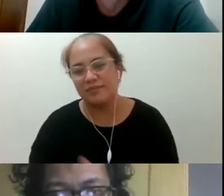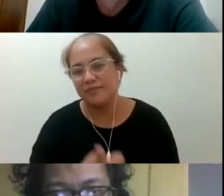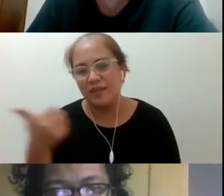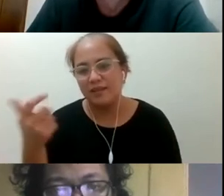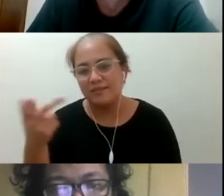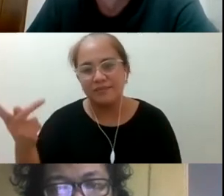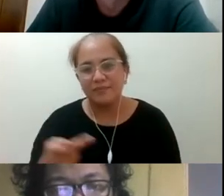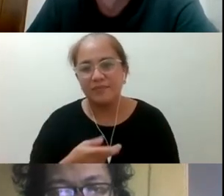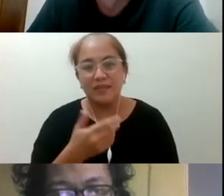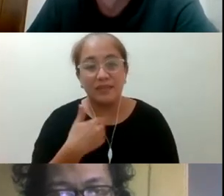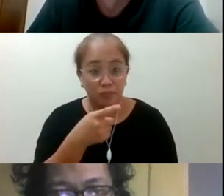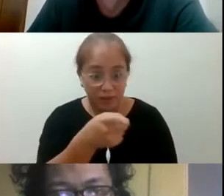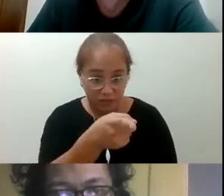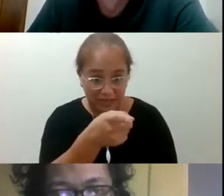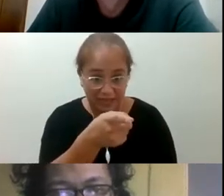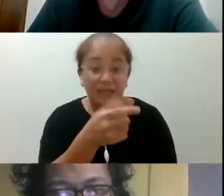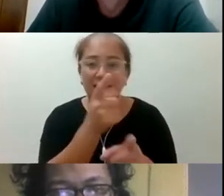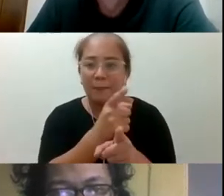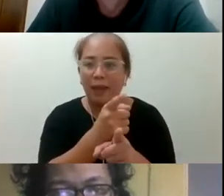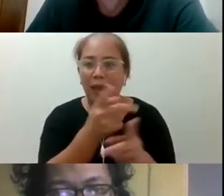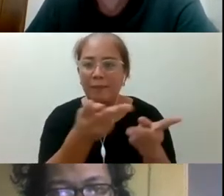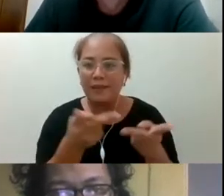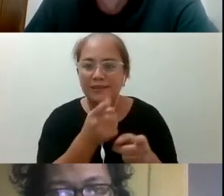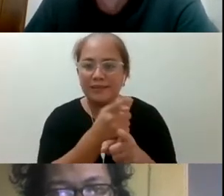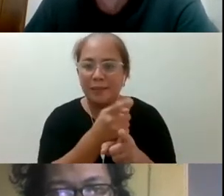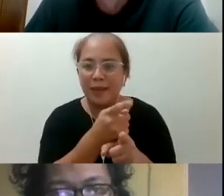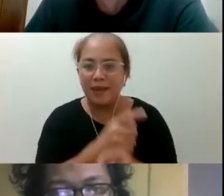you have it in the right place for this.